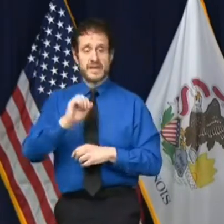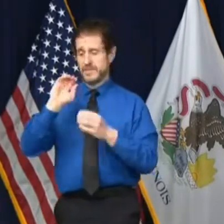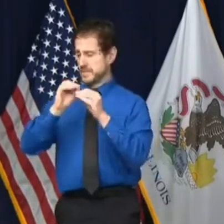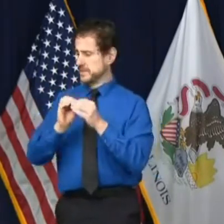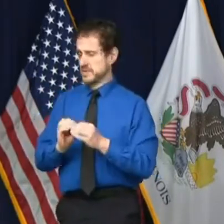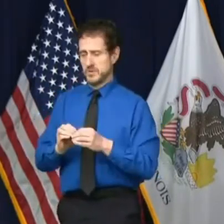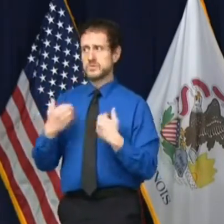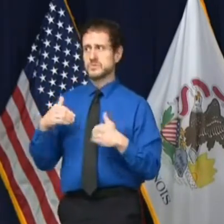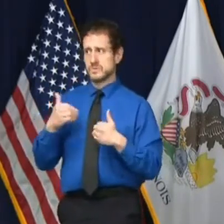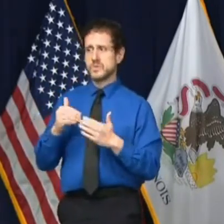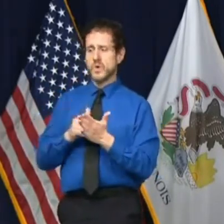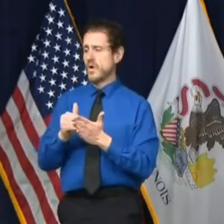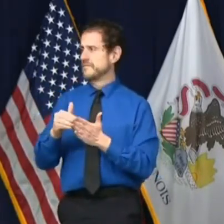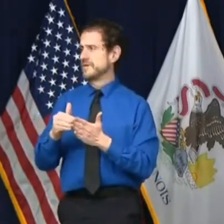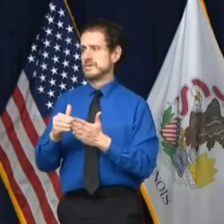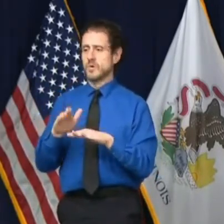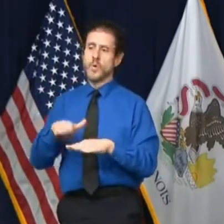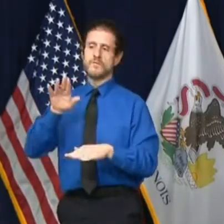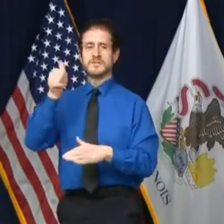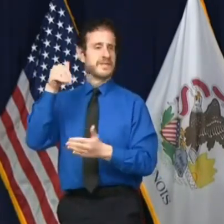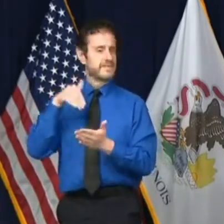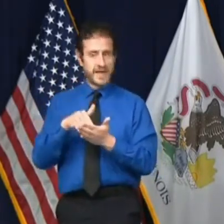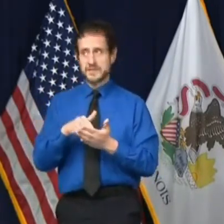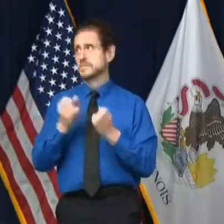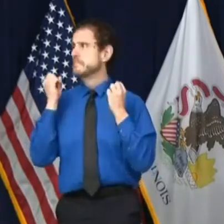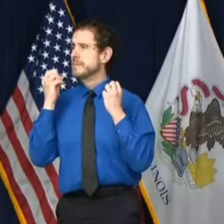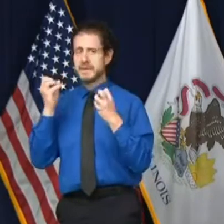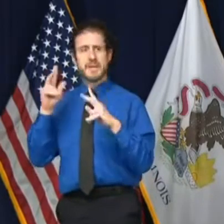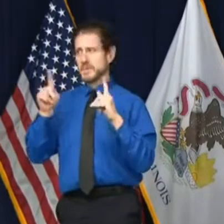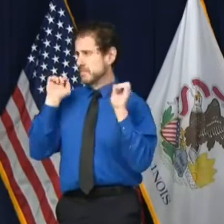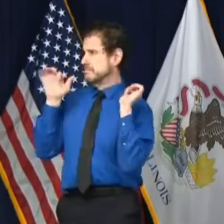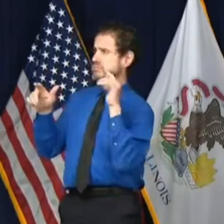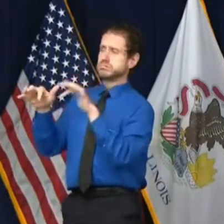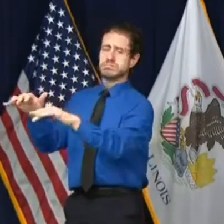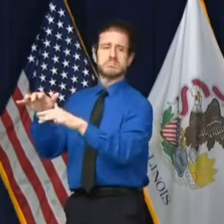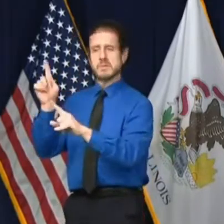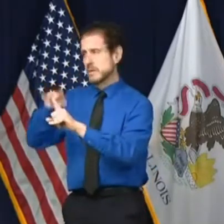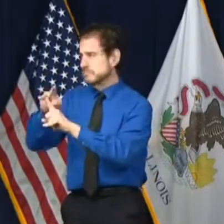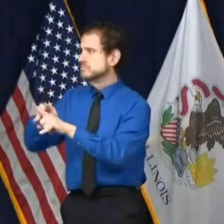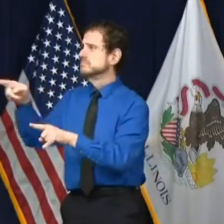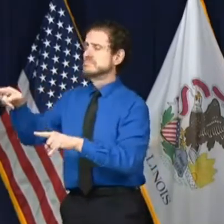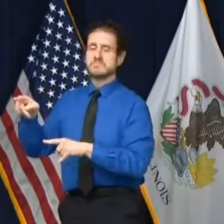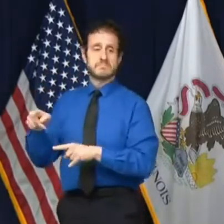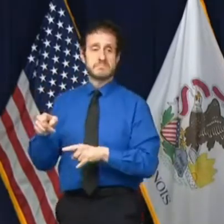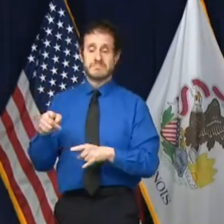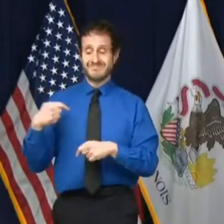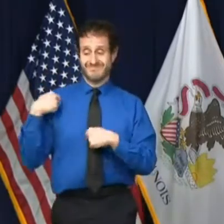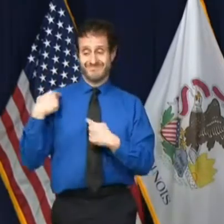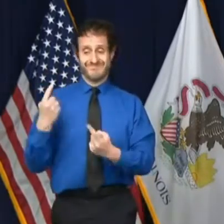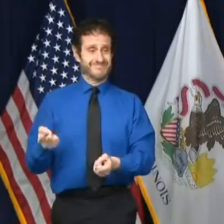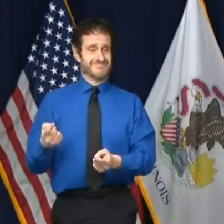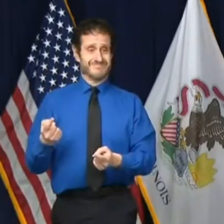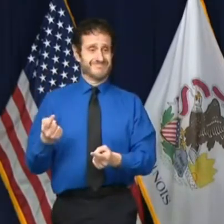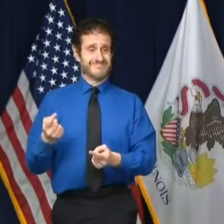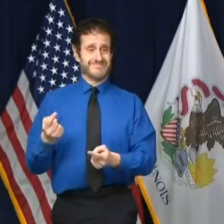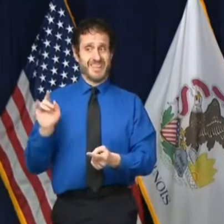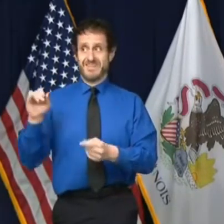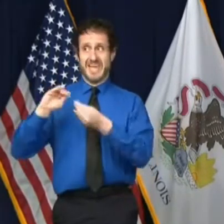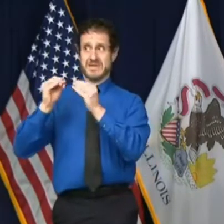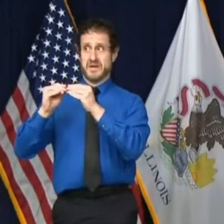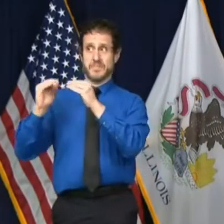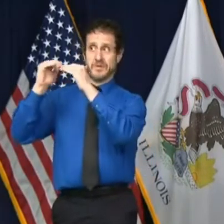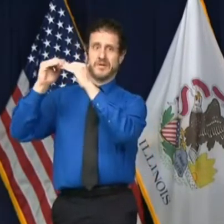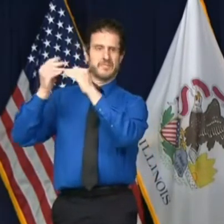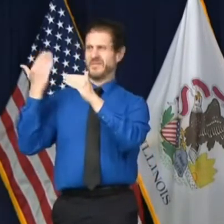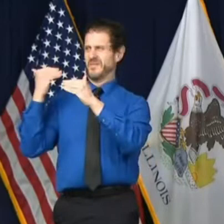are very frequently in the tens of thousands, which is vastly more than ever before. In fact, it's a multiple of what even